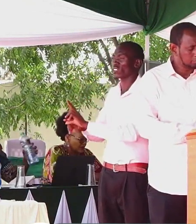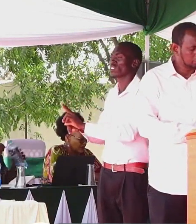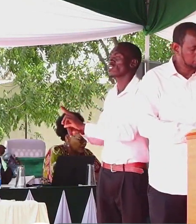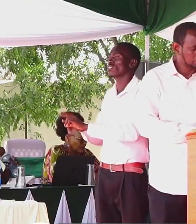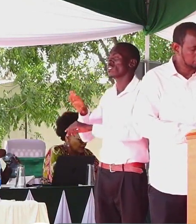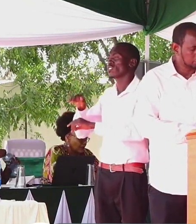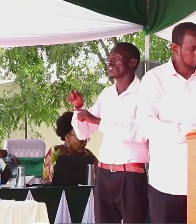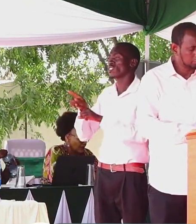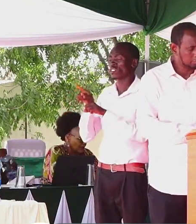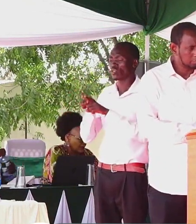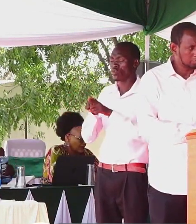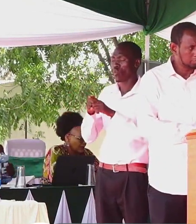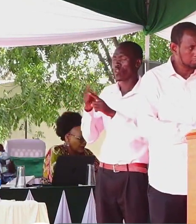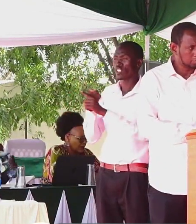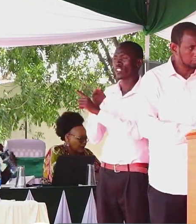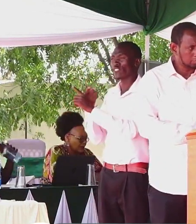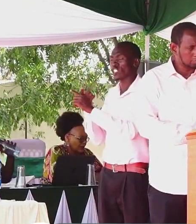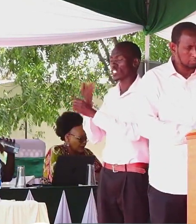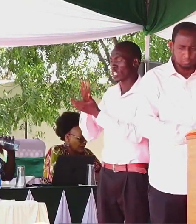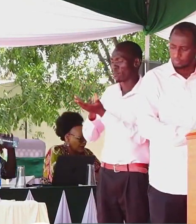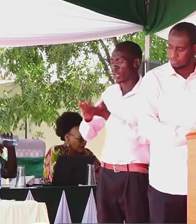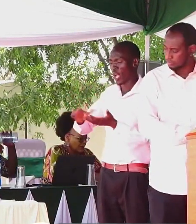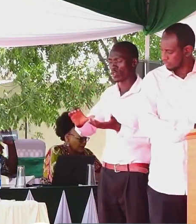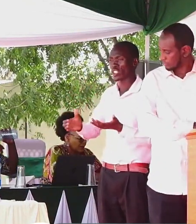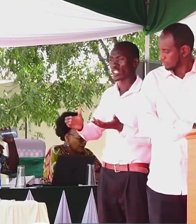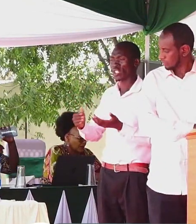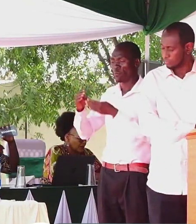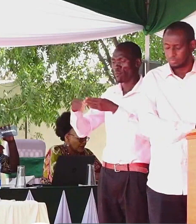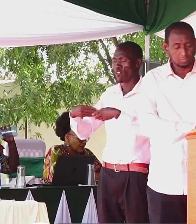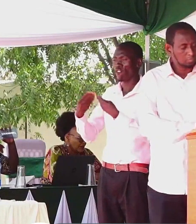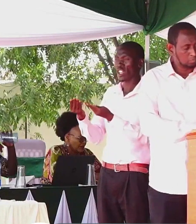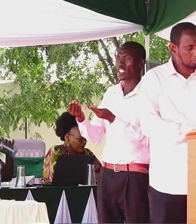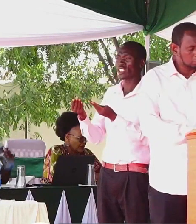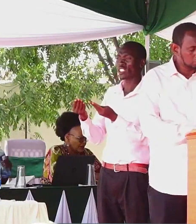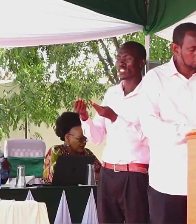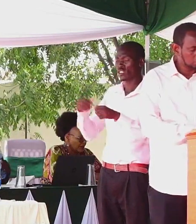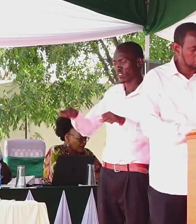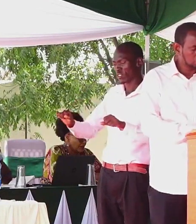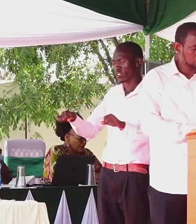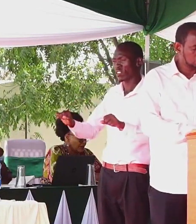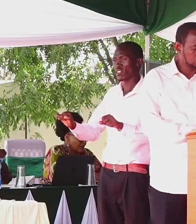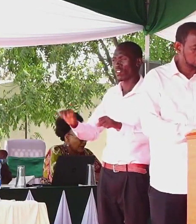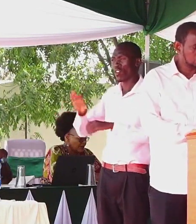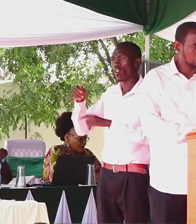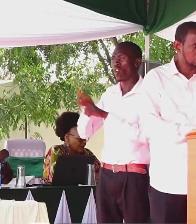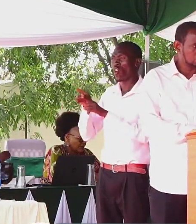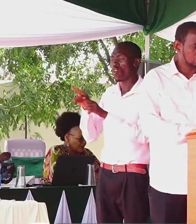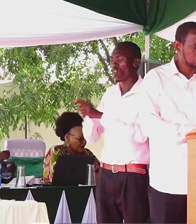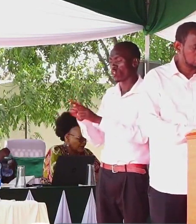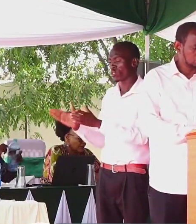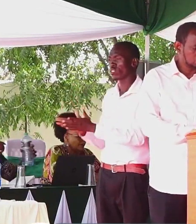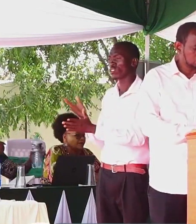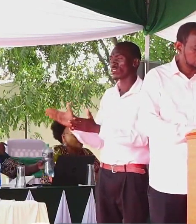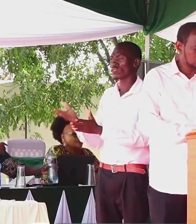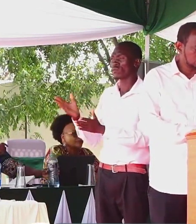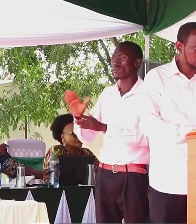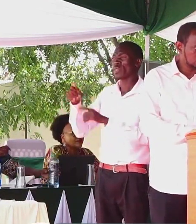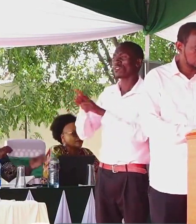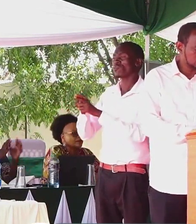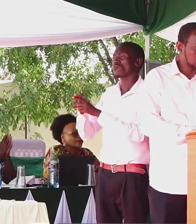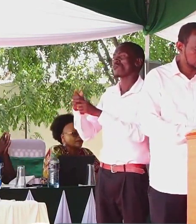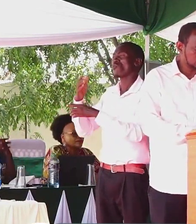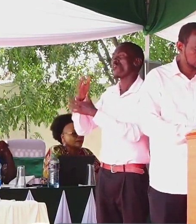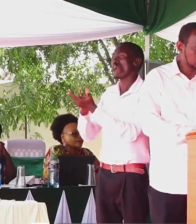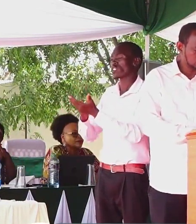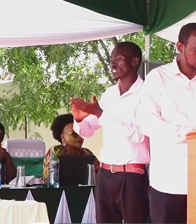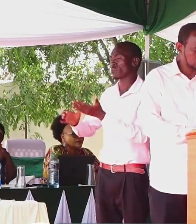to several sub-counties. We have provided motorbikes for mobility purpose to all the sub-counties, to the